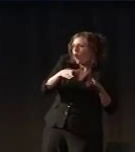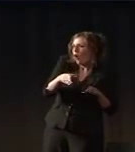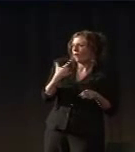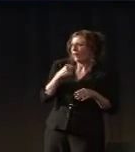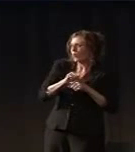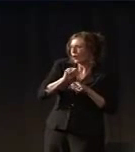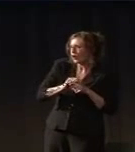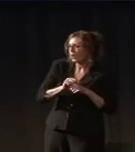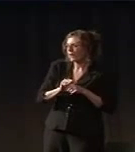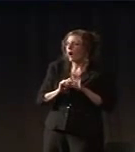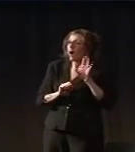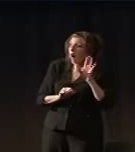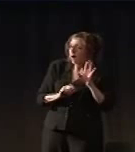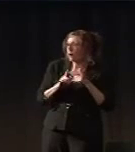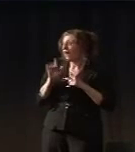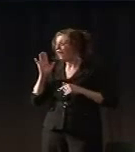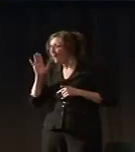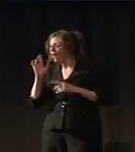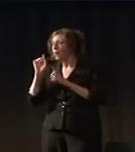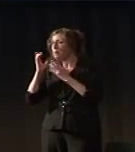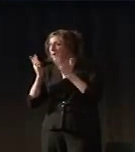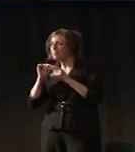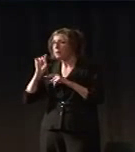here, which might one day indeed be